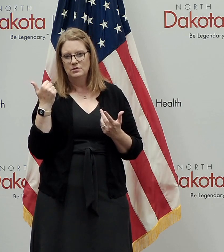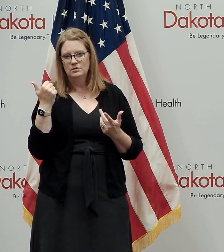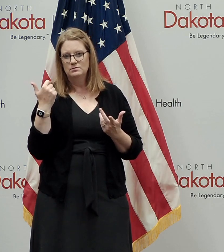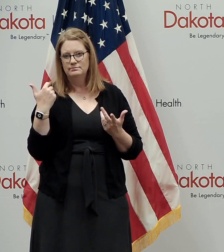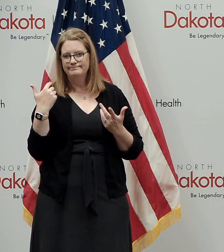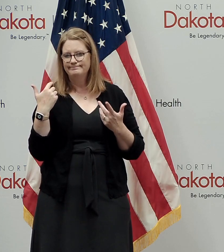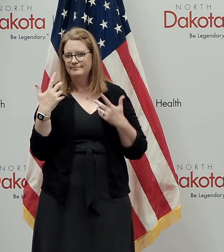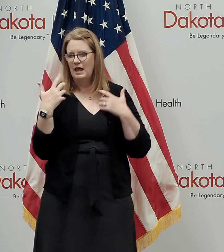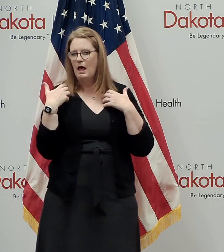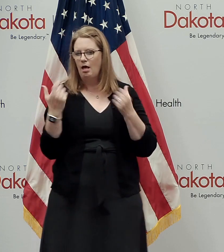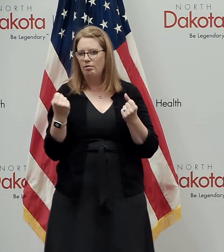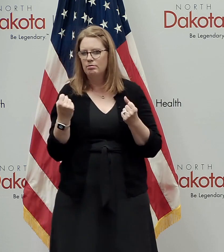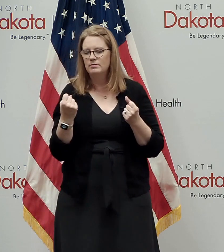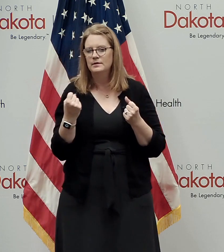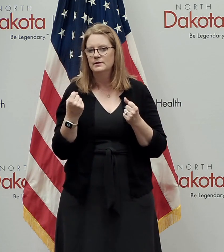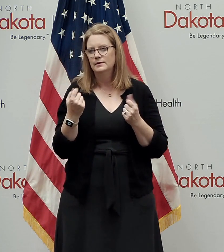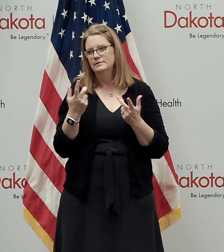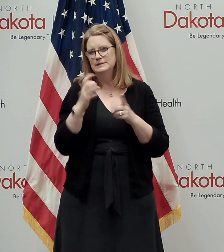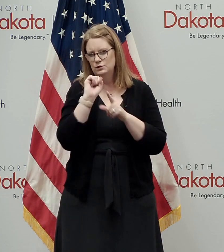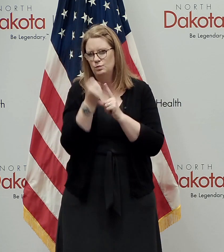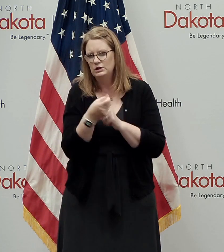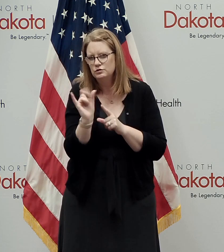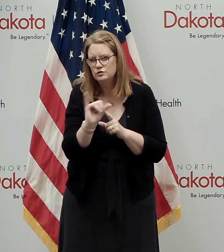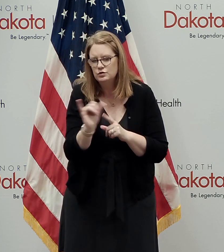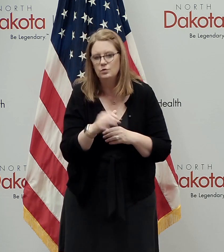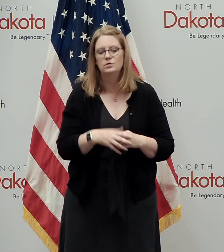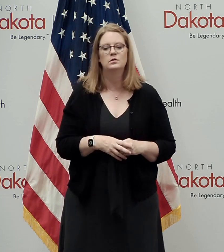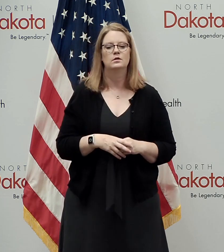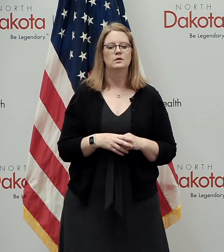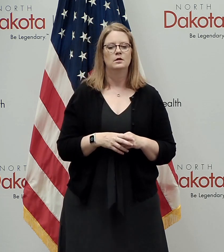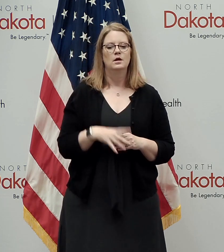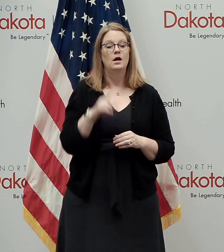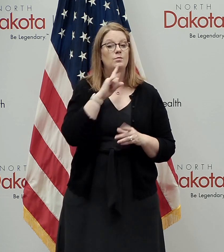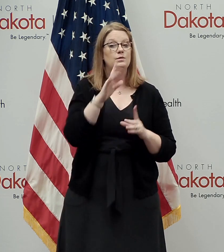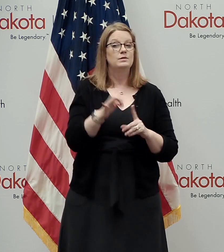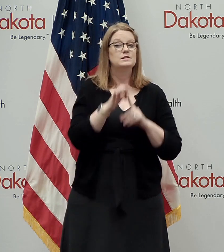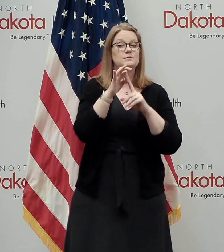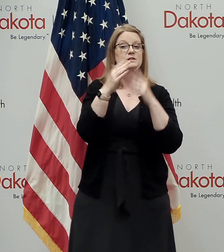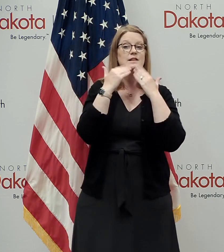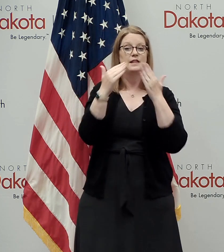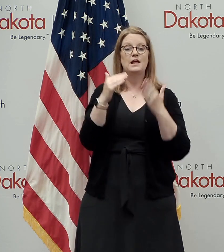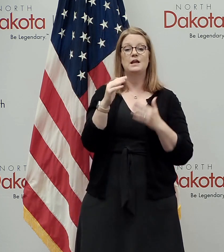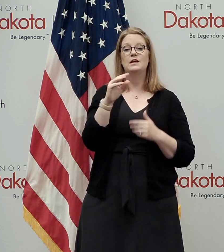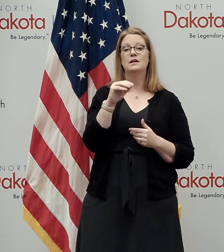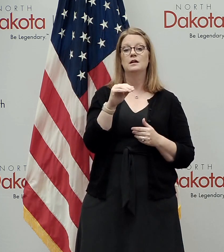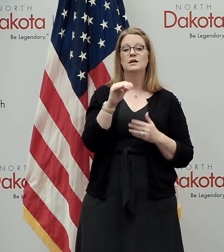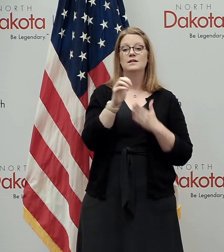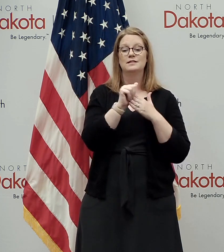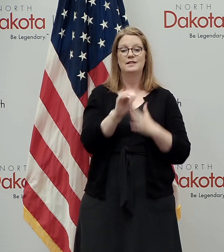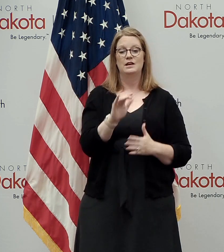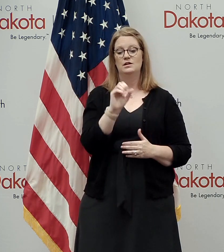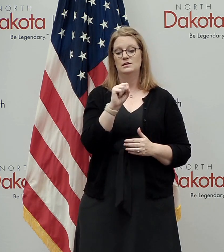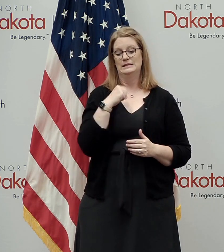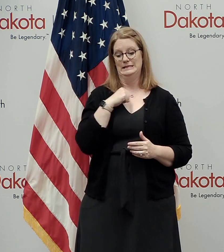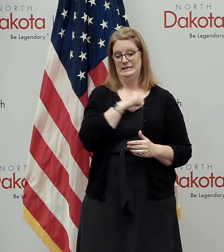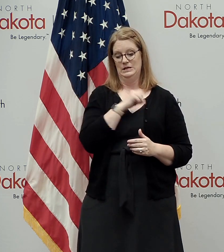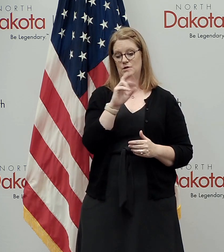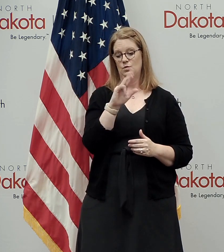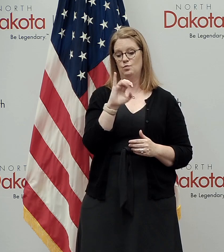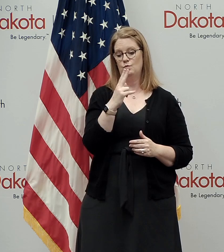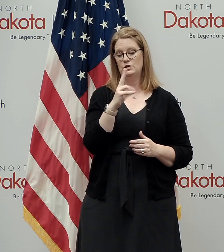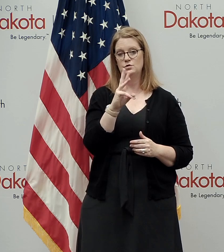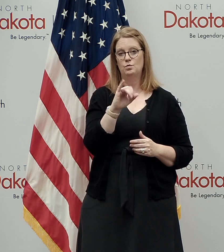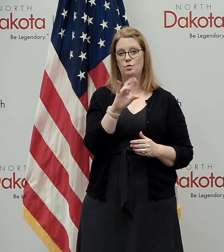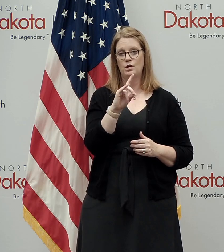standpoint as well compared to other states. I want to especially thank majority leaders, which Senator Rich Wardner and